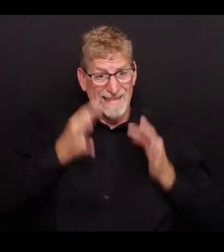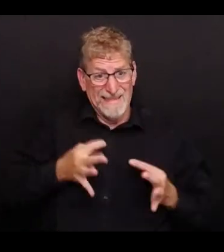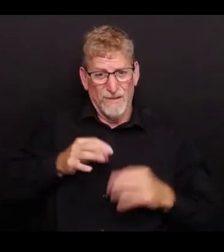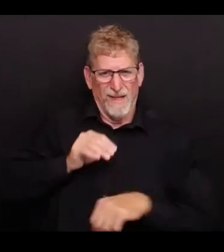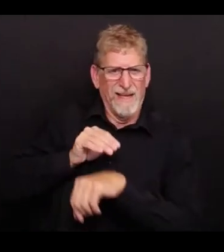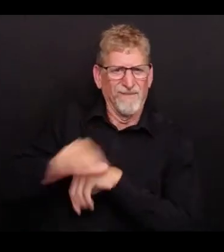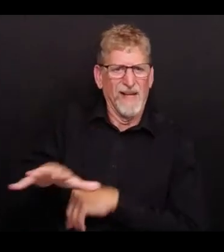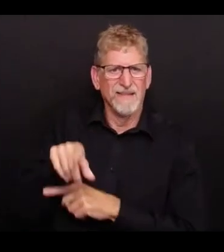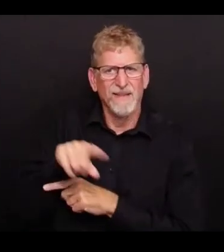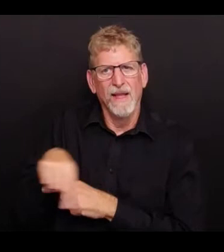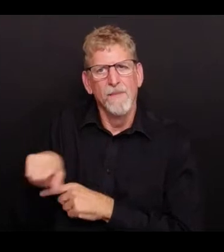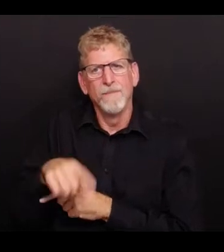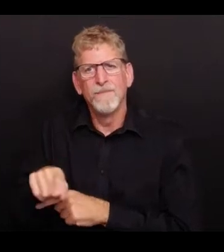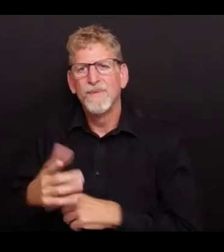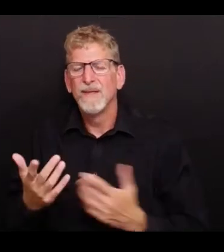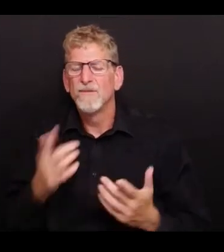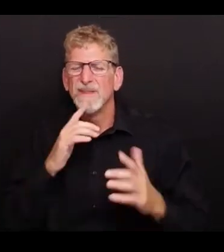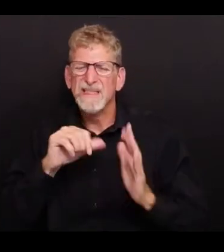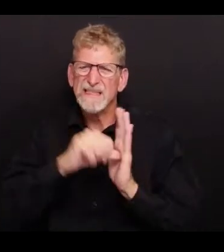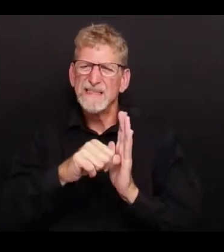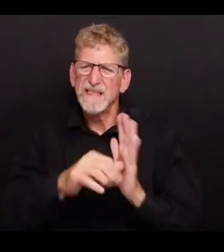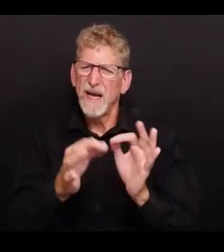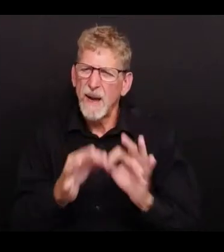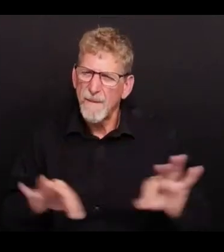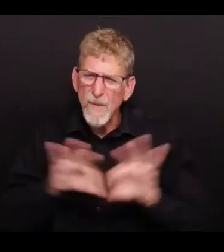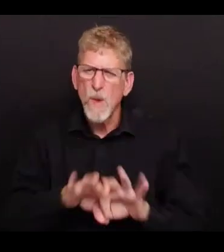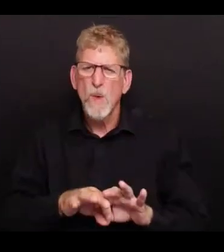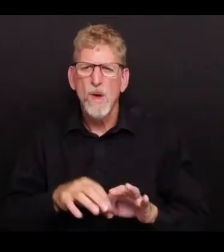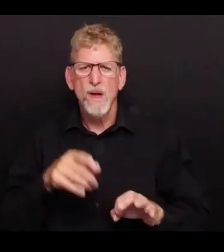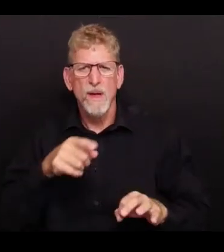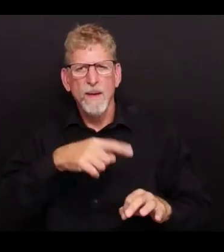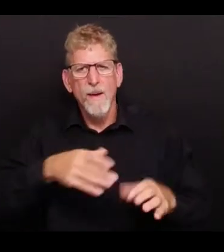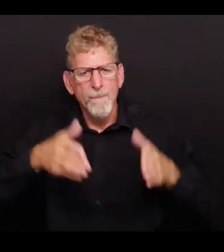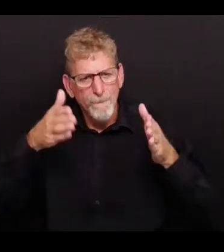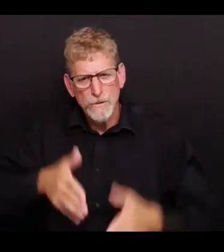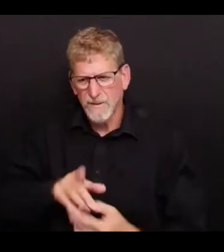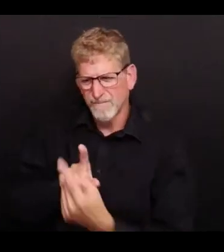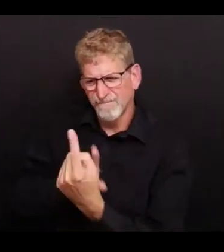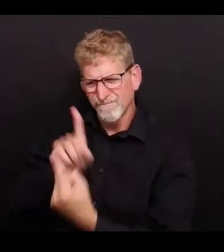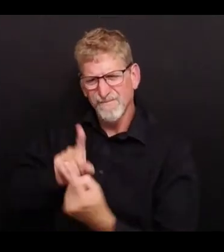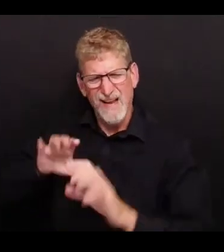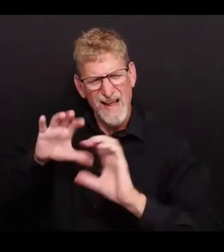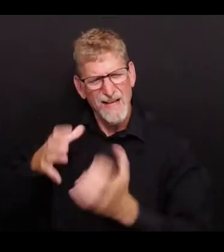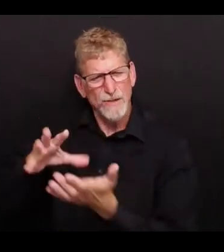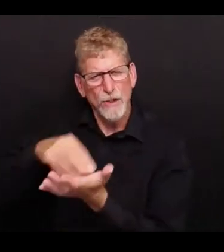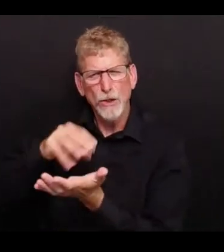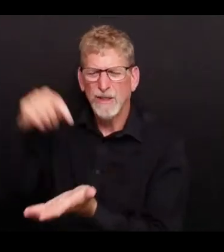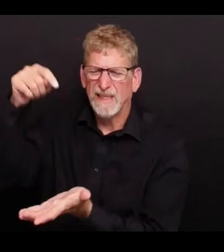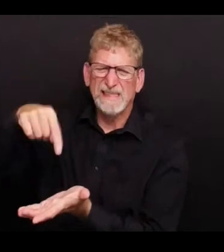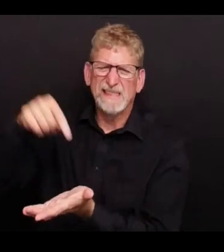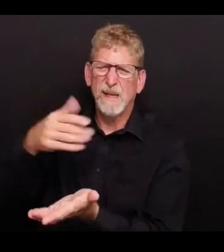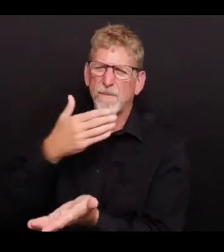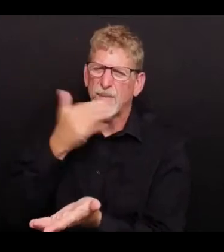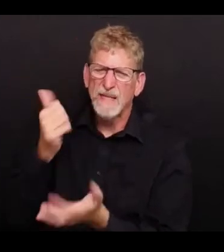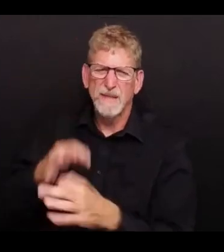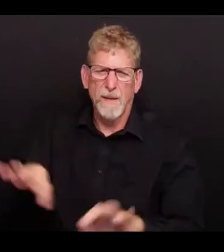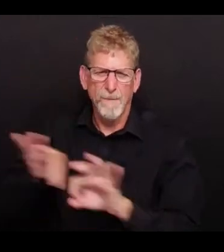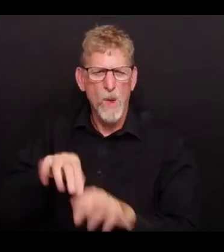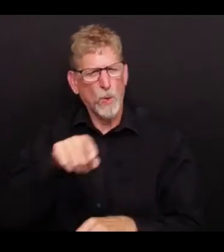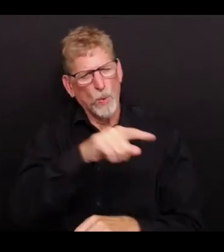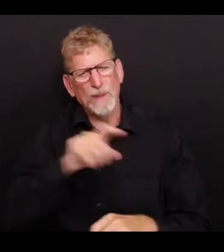important in-person learning is for students. And we need to take the right actions to make that in-person